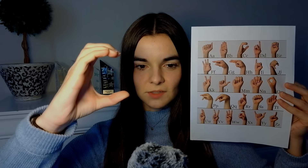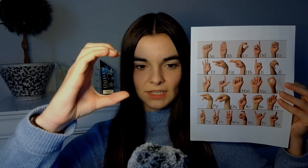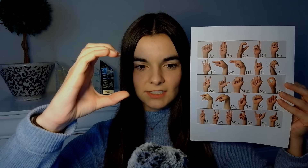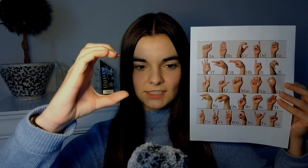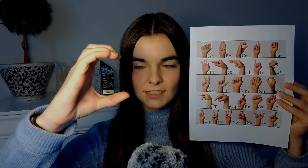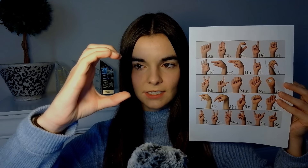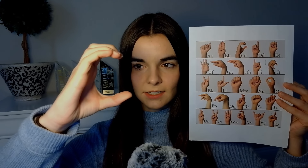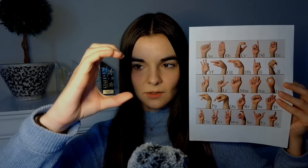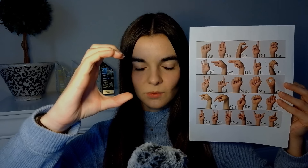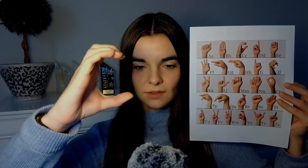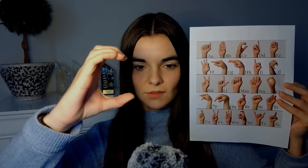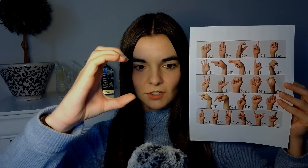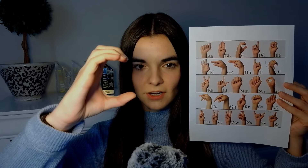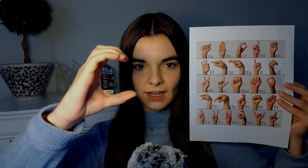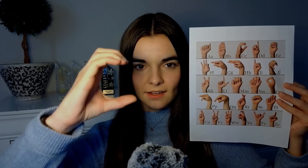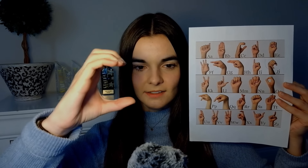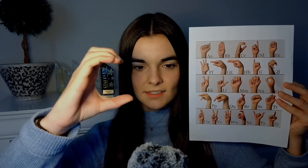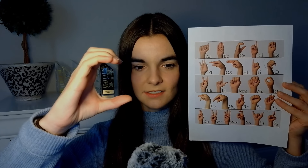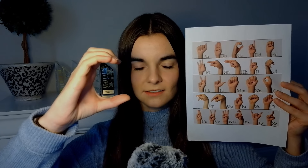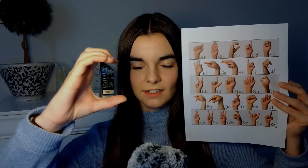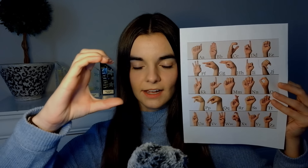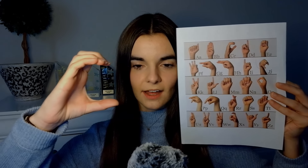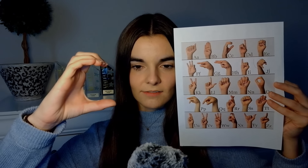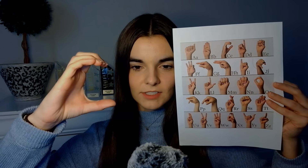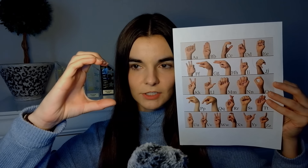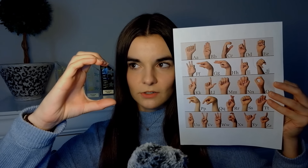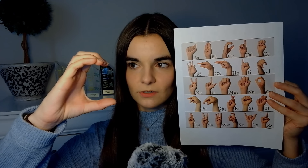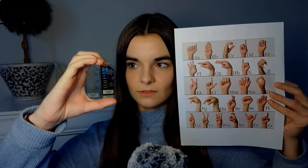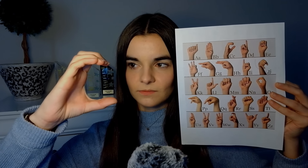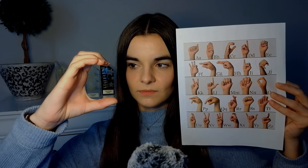make a C with your hand, like a half circle.